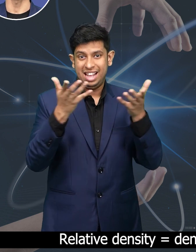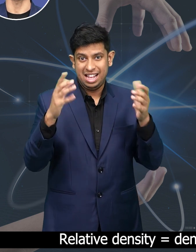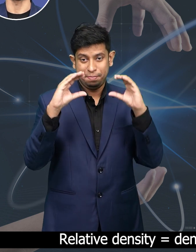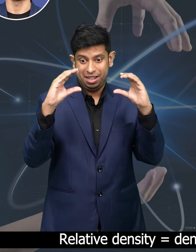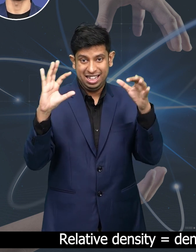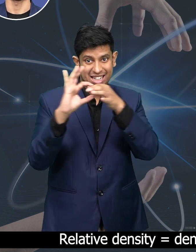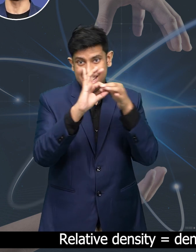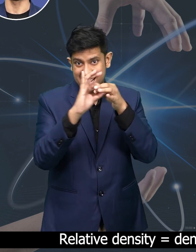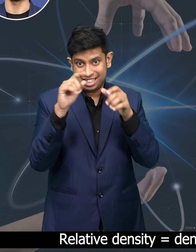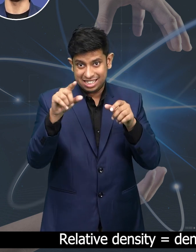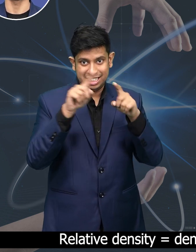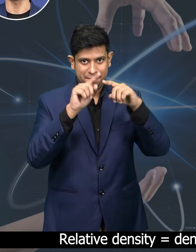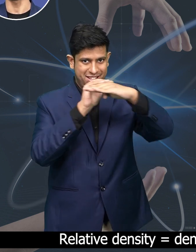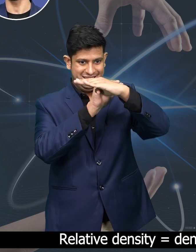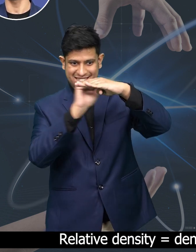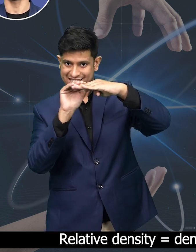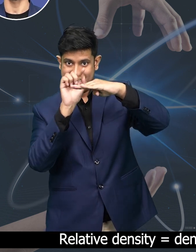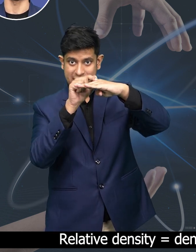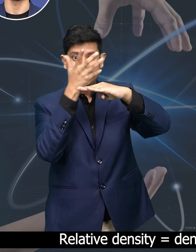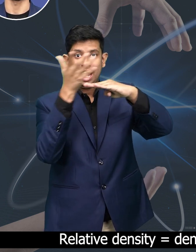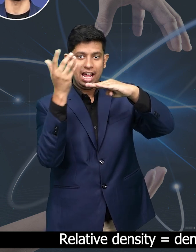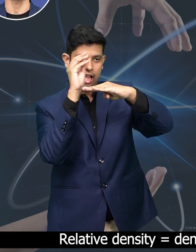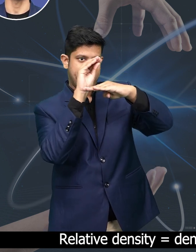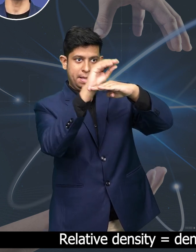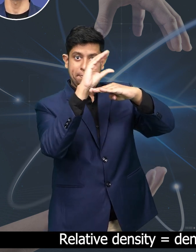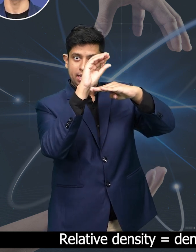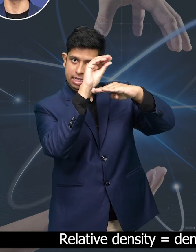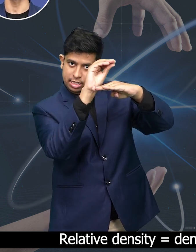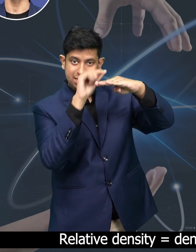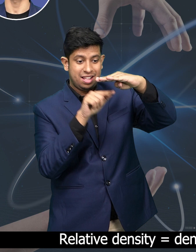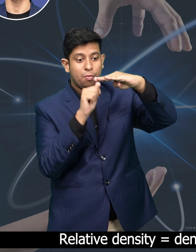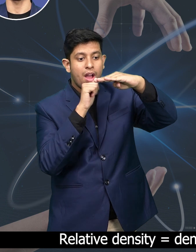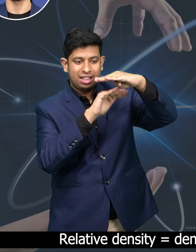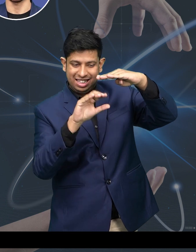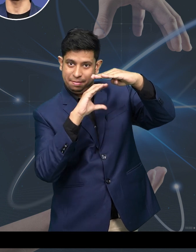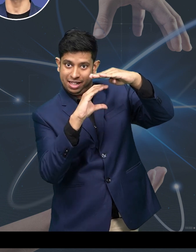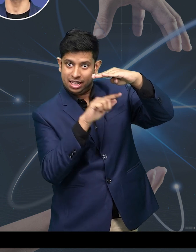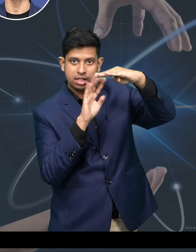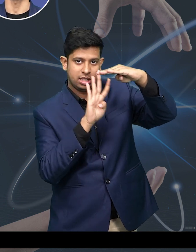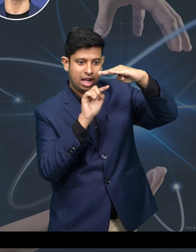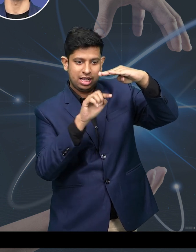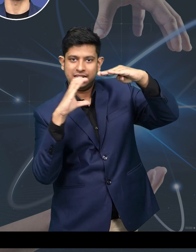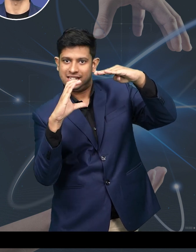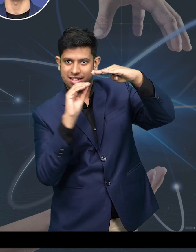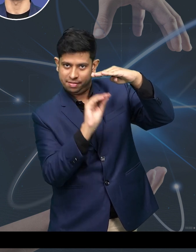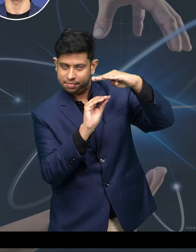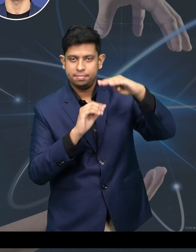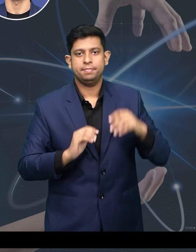Relative density equals to density of the substance divided by density of water at 4 degrees